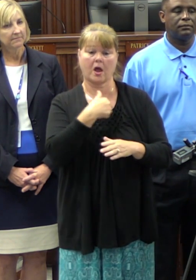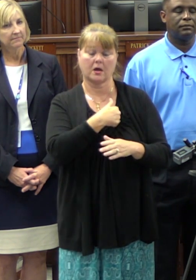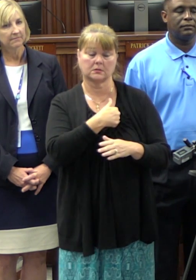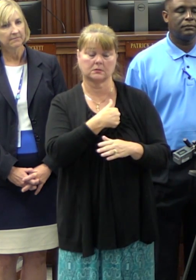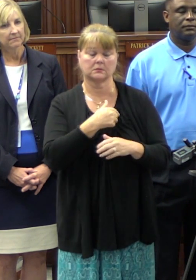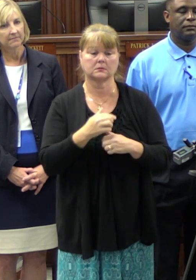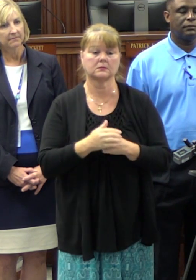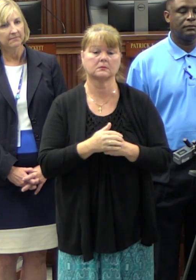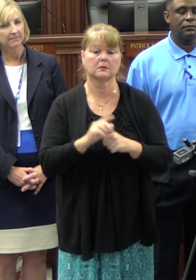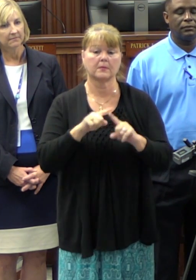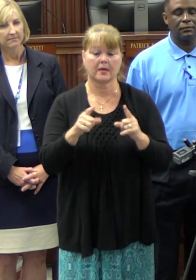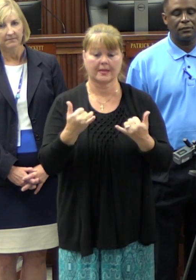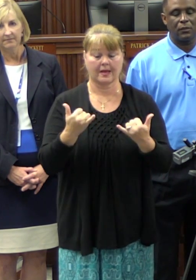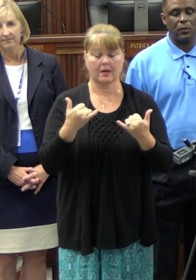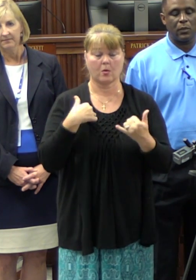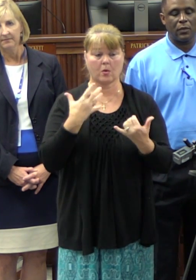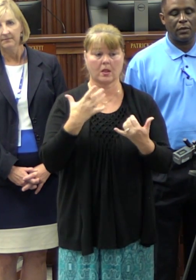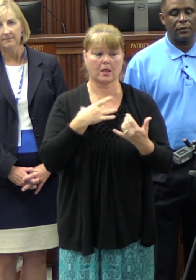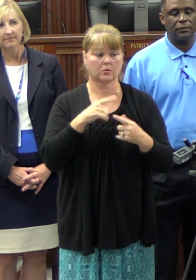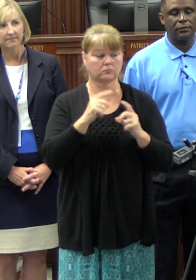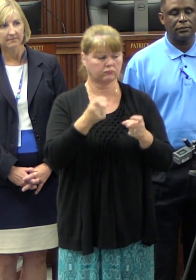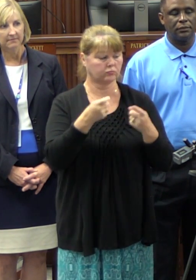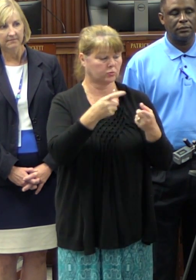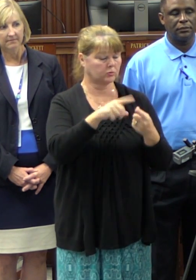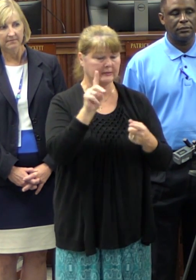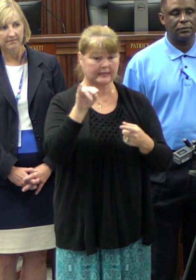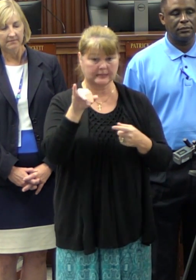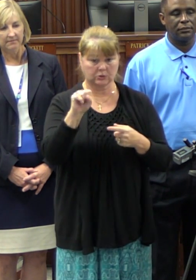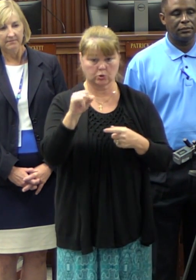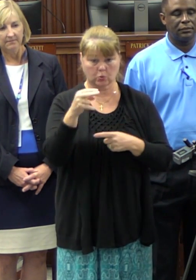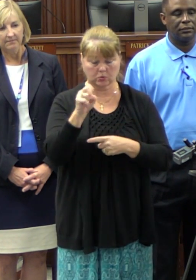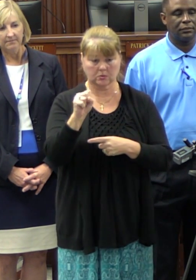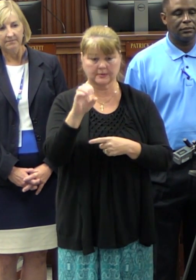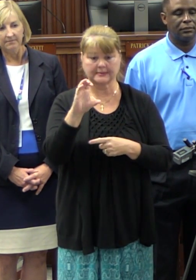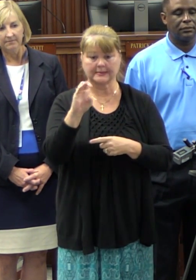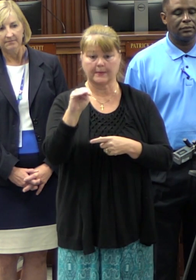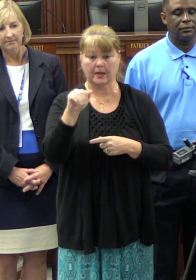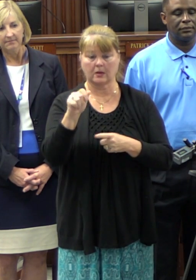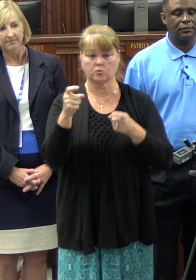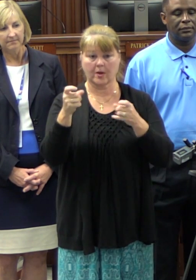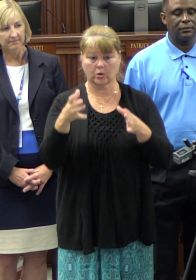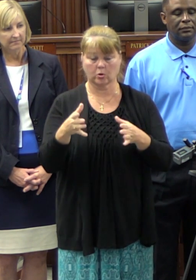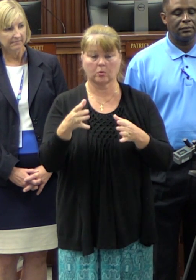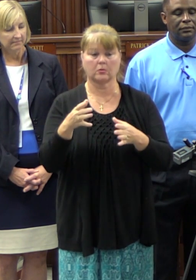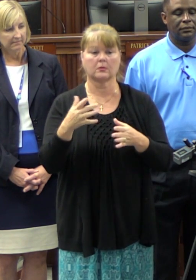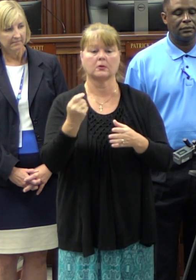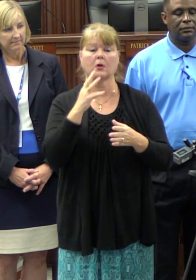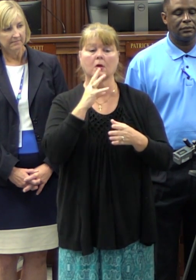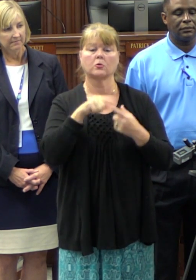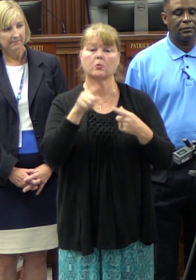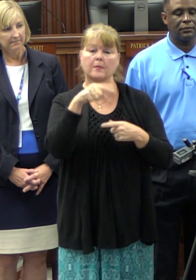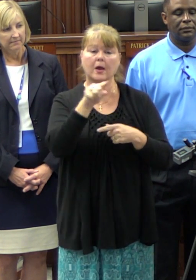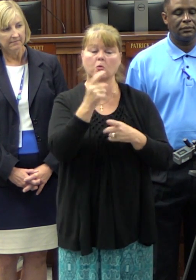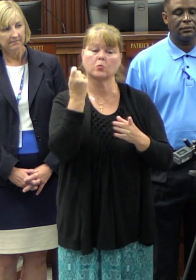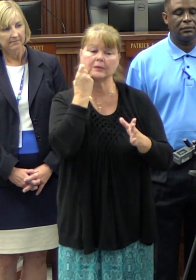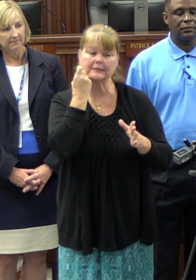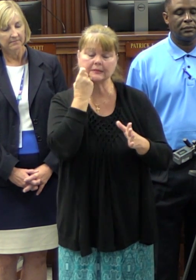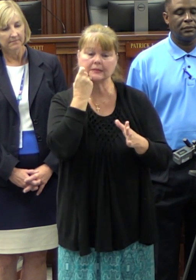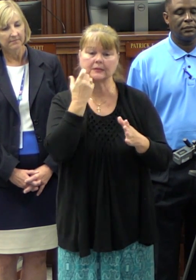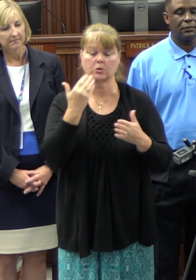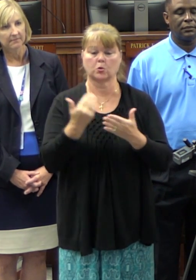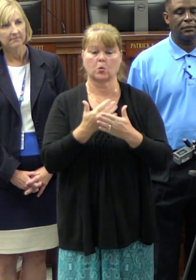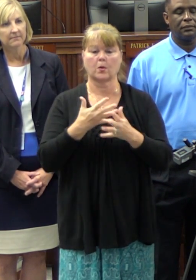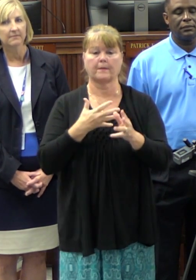us. But at this time, what I'd like to do is turn it over to Dennis Jones, our SEMA director, and talk to you about recent